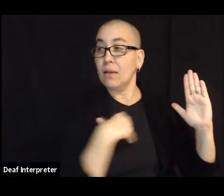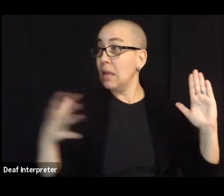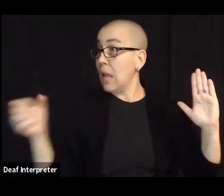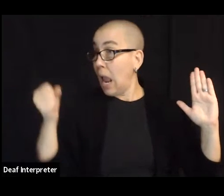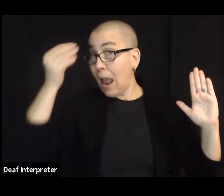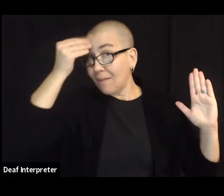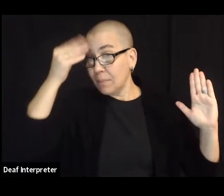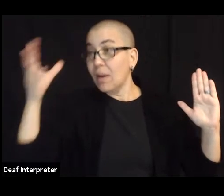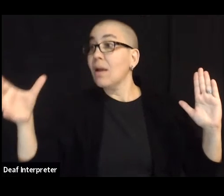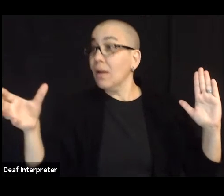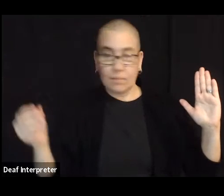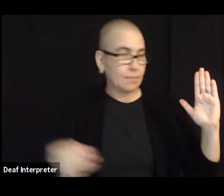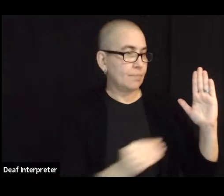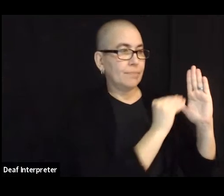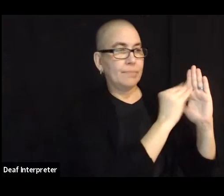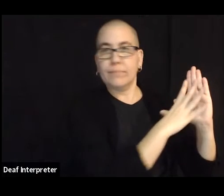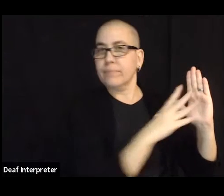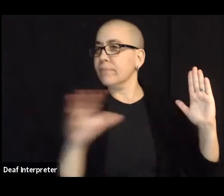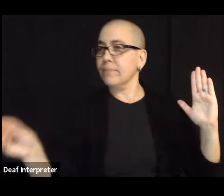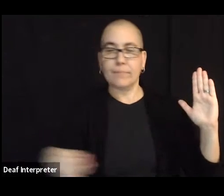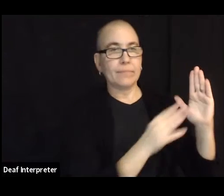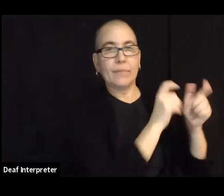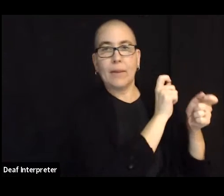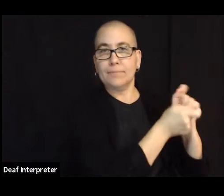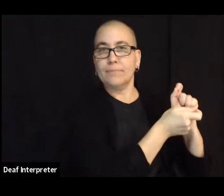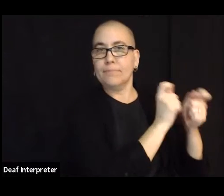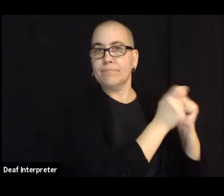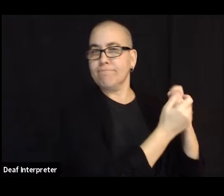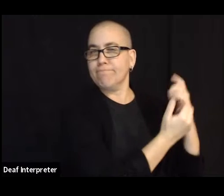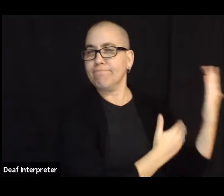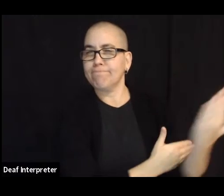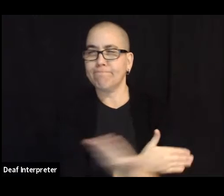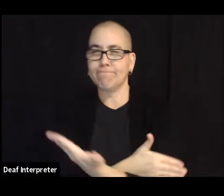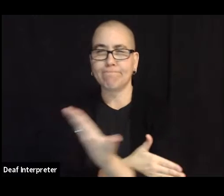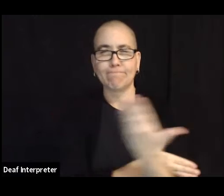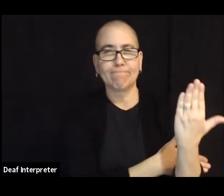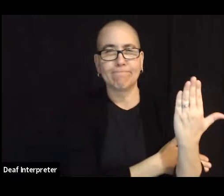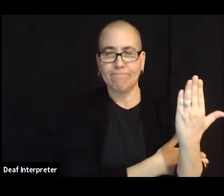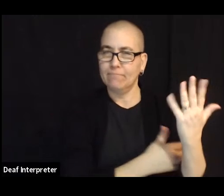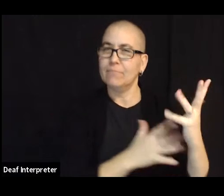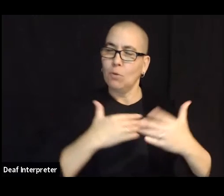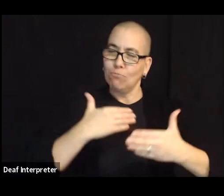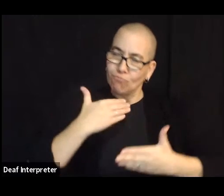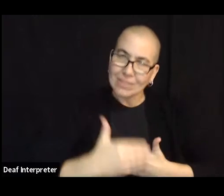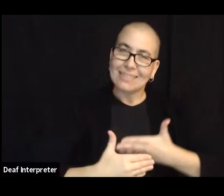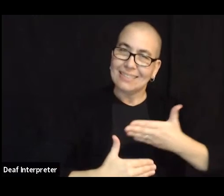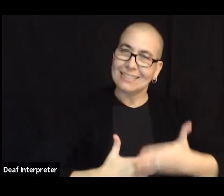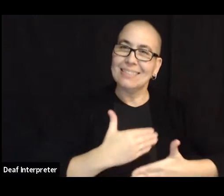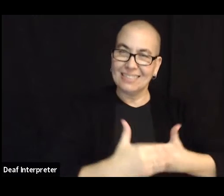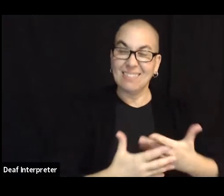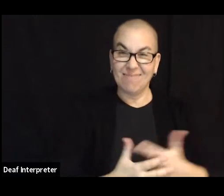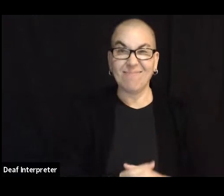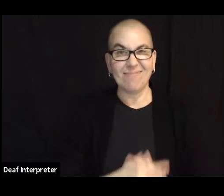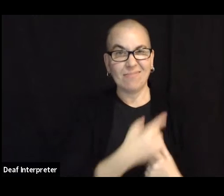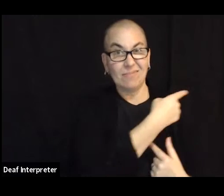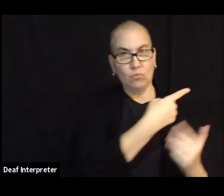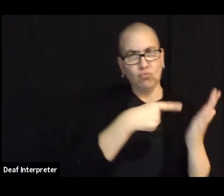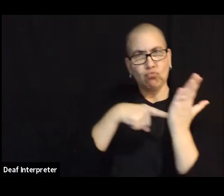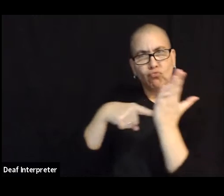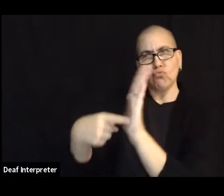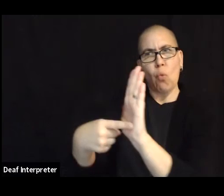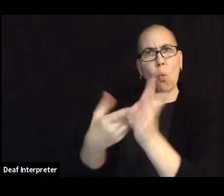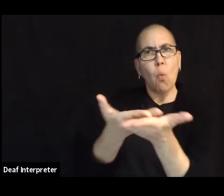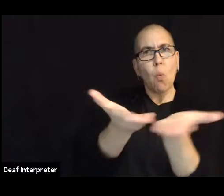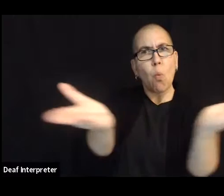frontline workers and most vulnerable family and friends. Making this data available and consumable will help Minnesotans visualize